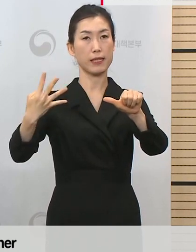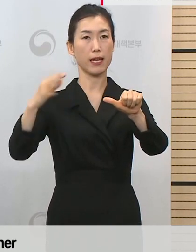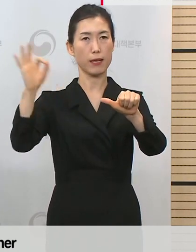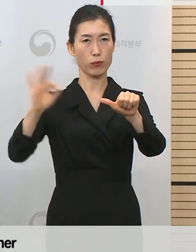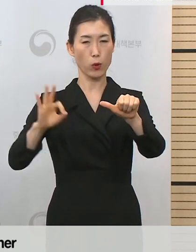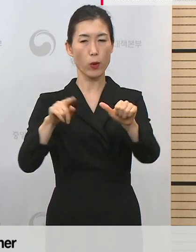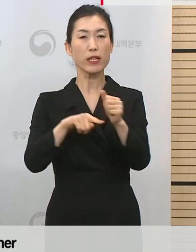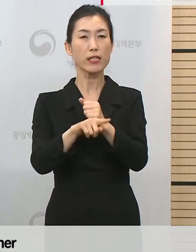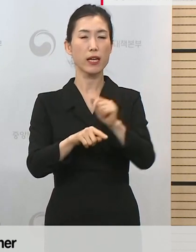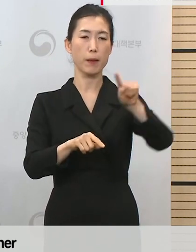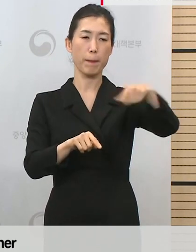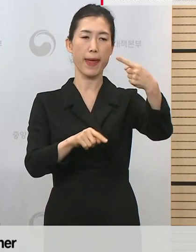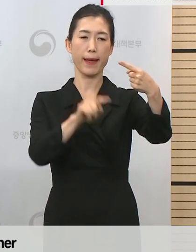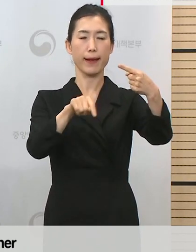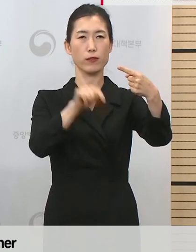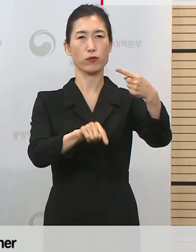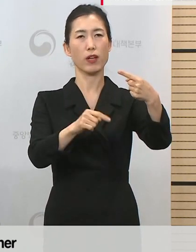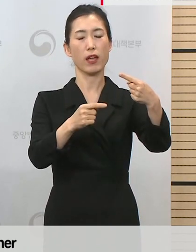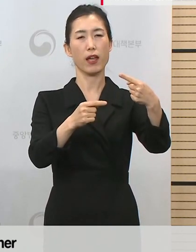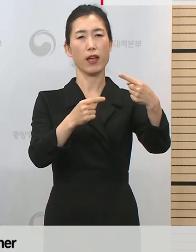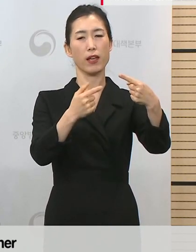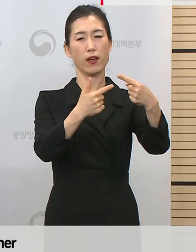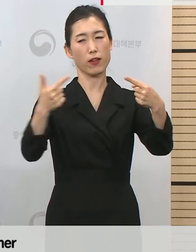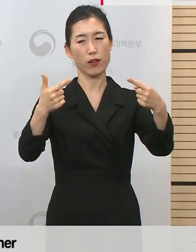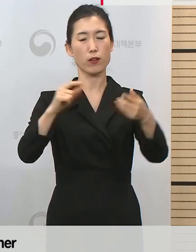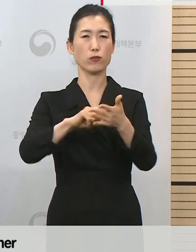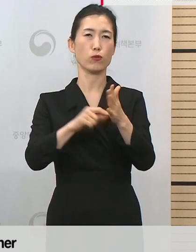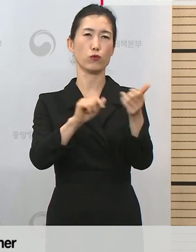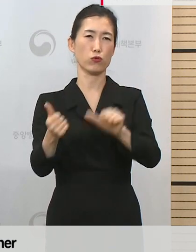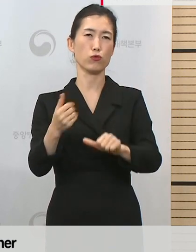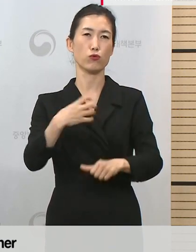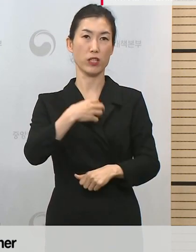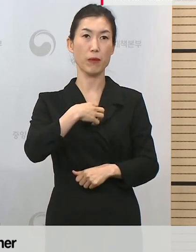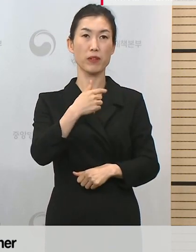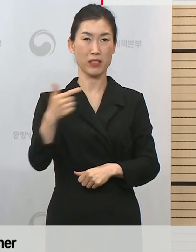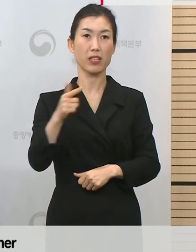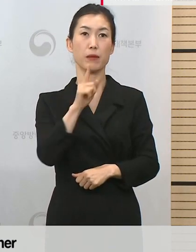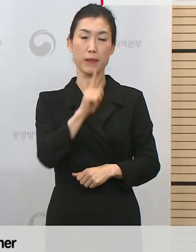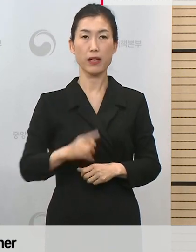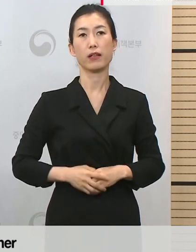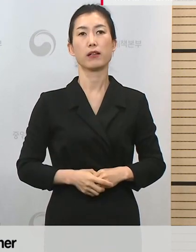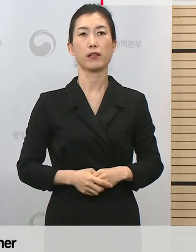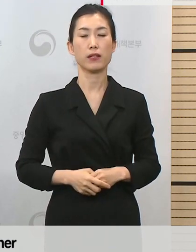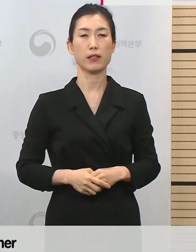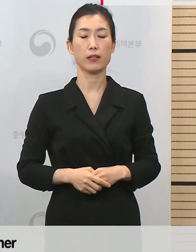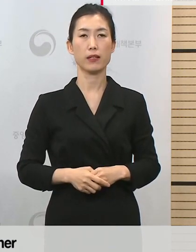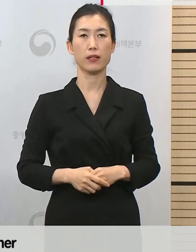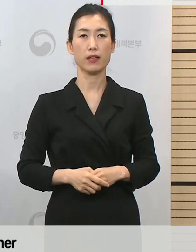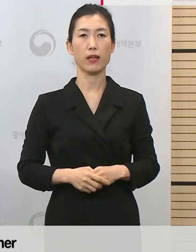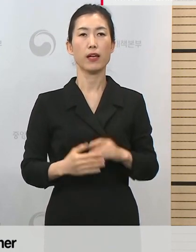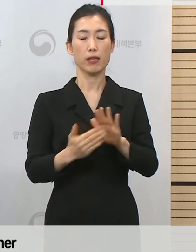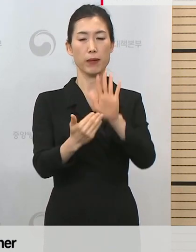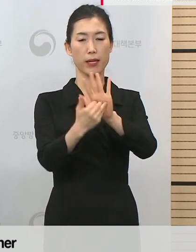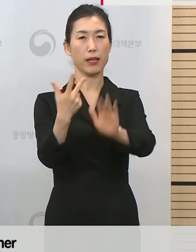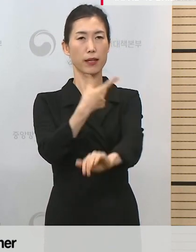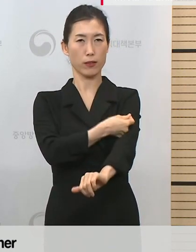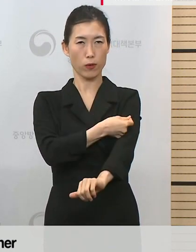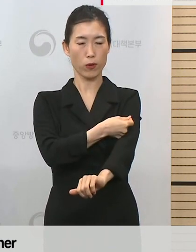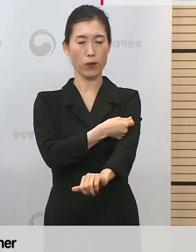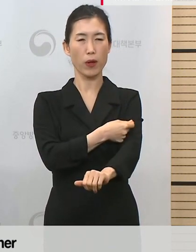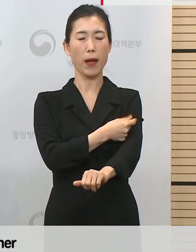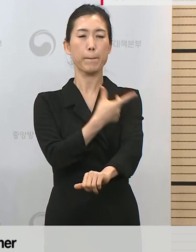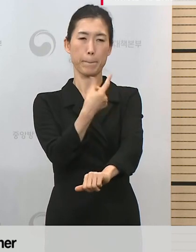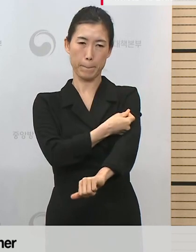also lose their life due to COVID-19. And we also see that the fatality rate is a very also high for those